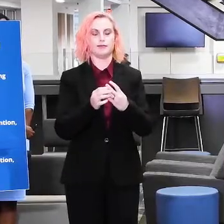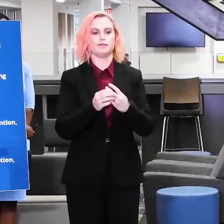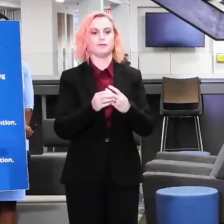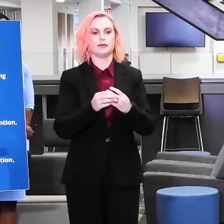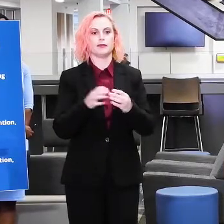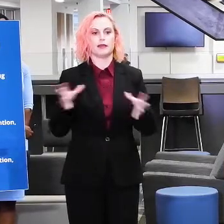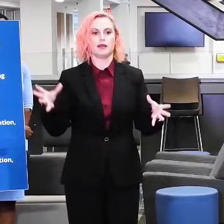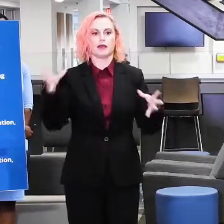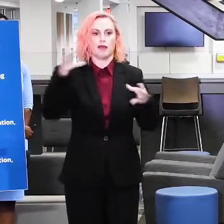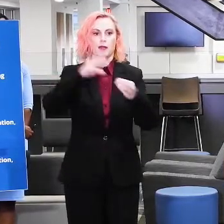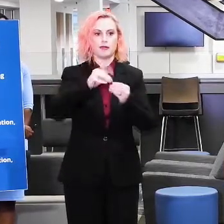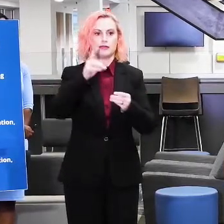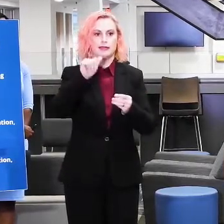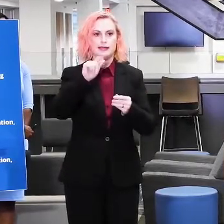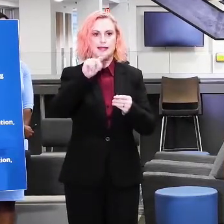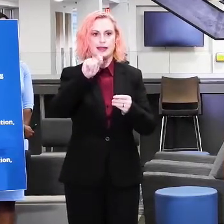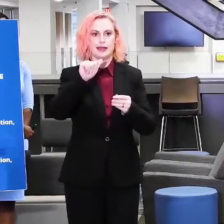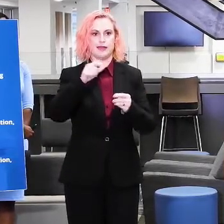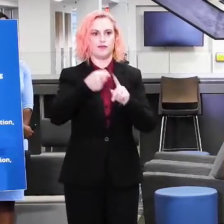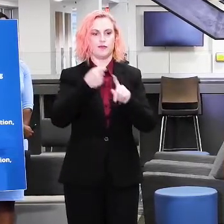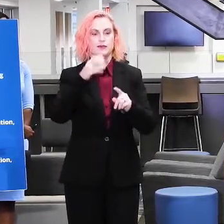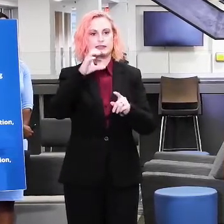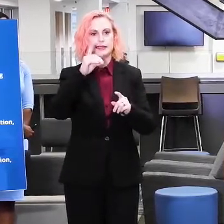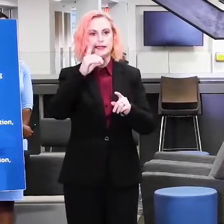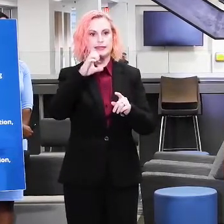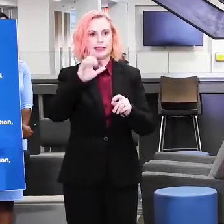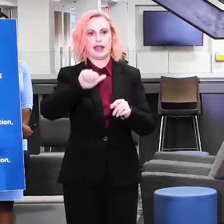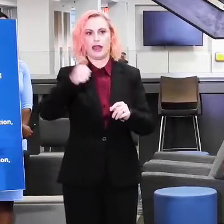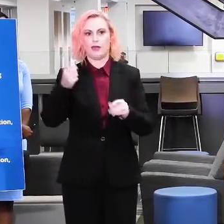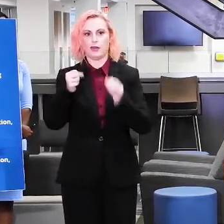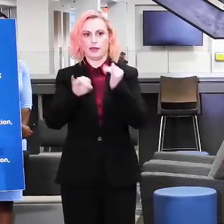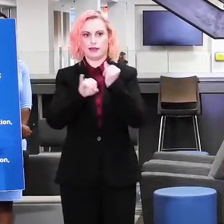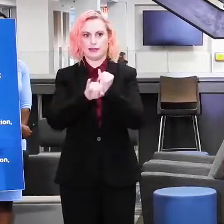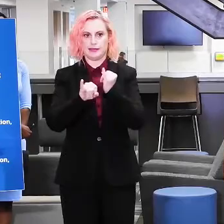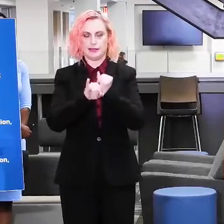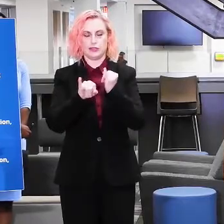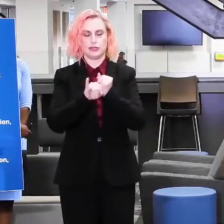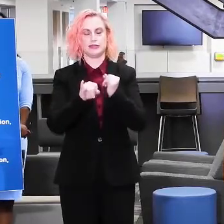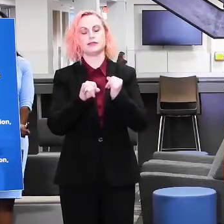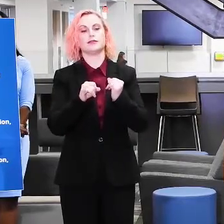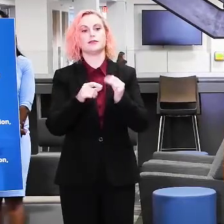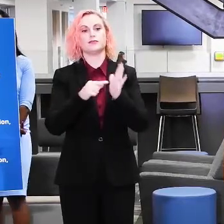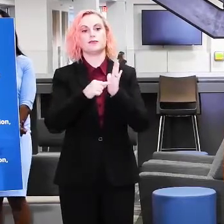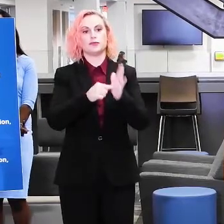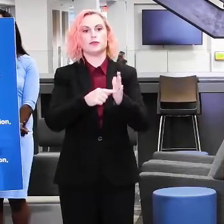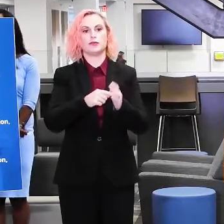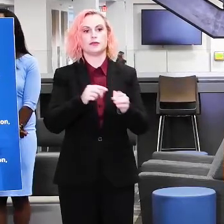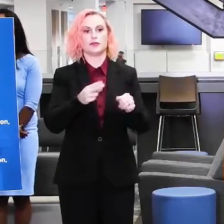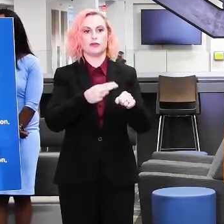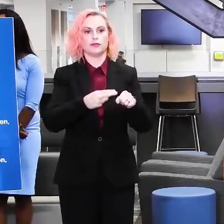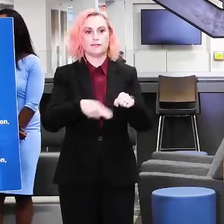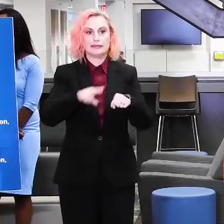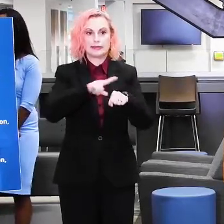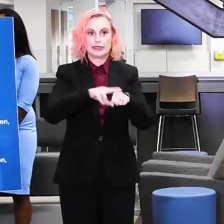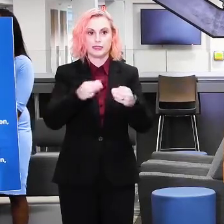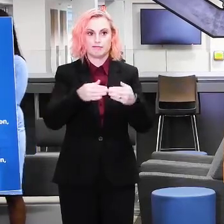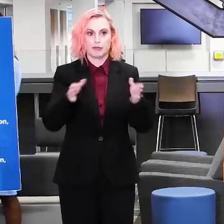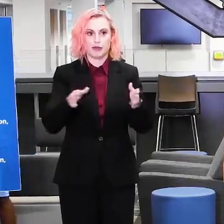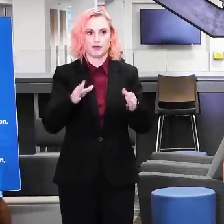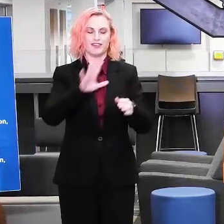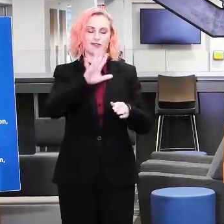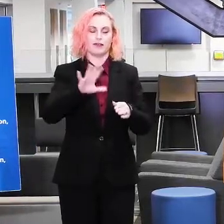A combination of data from the Centers of Disease Control and the Guttmacher Institute reveal that nationwide,